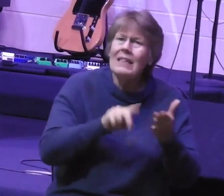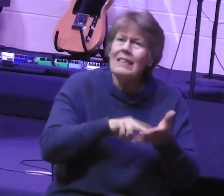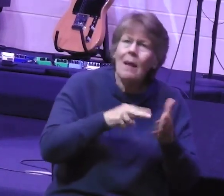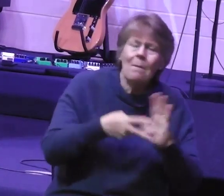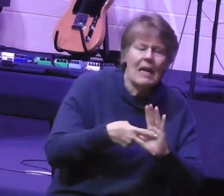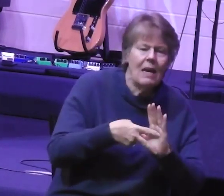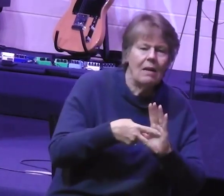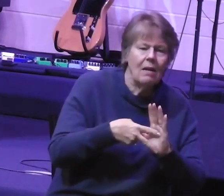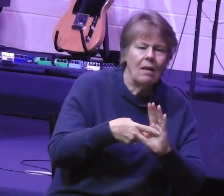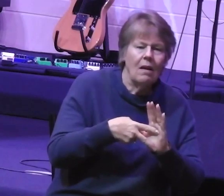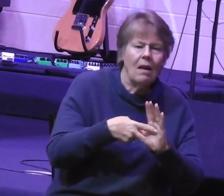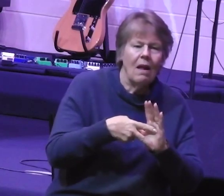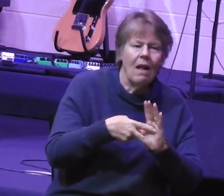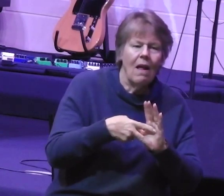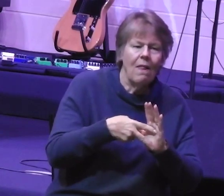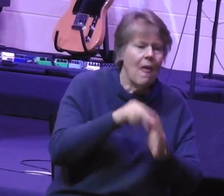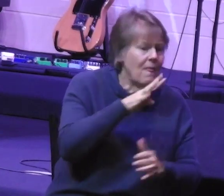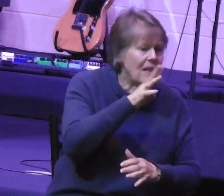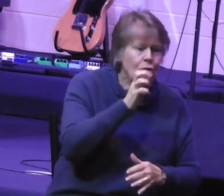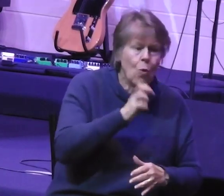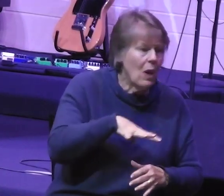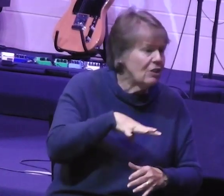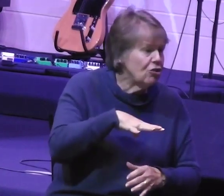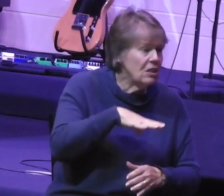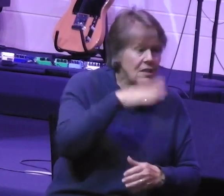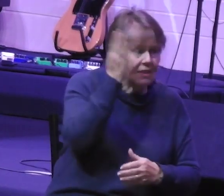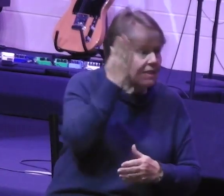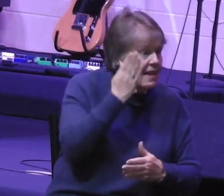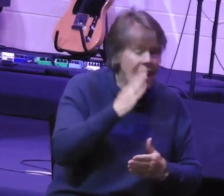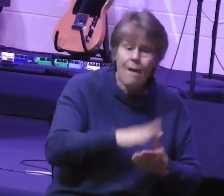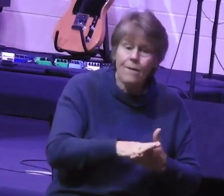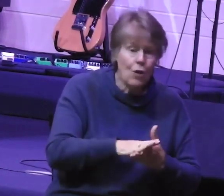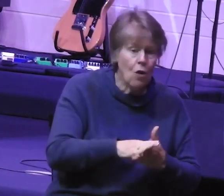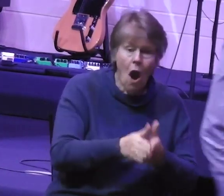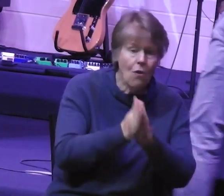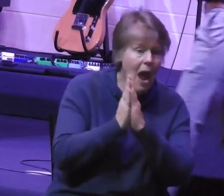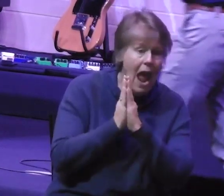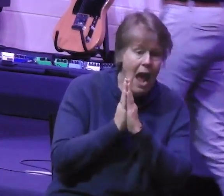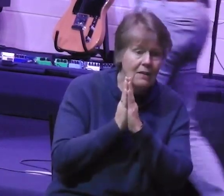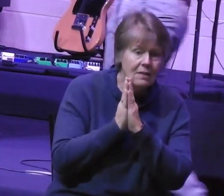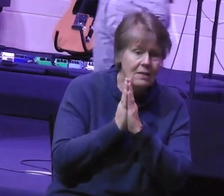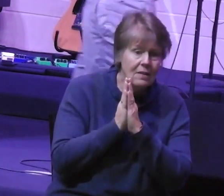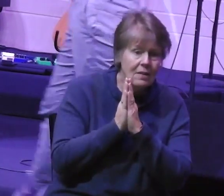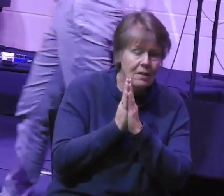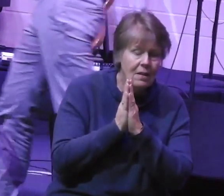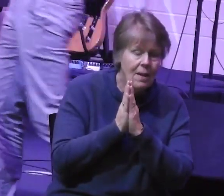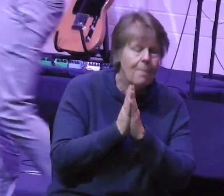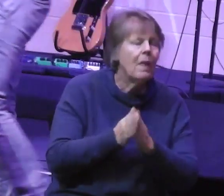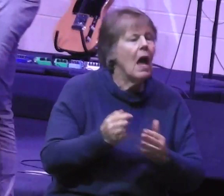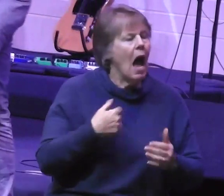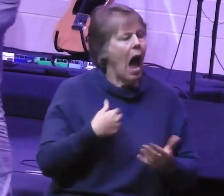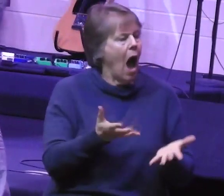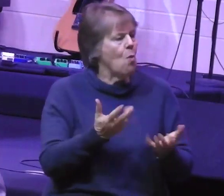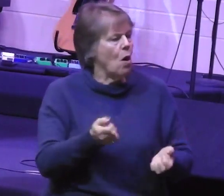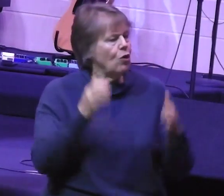are completely absent from the story? There's a lot of different ways to look at it, but I want to focus on one thing, and that is